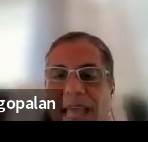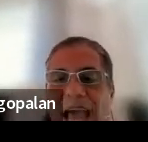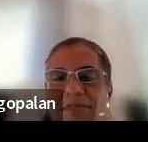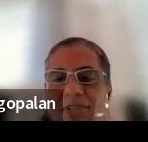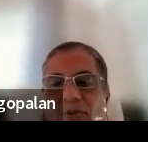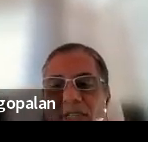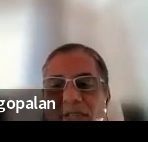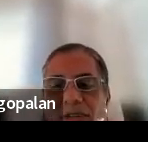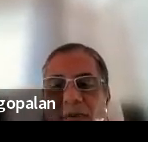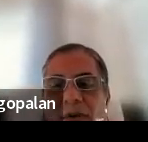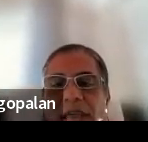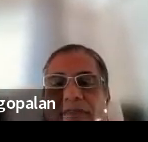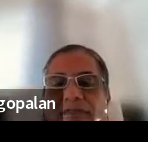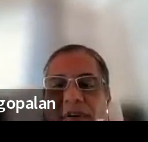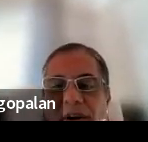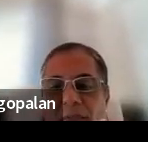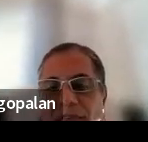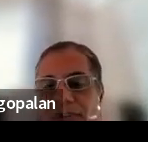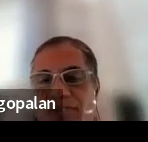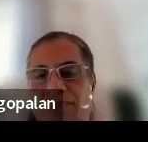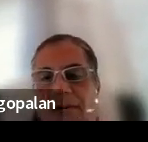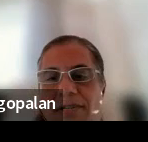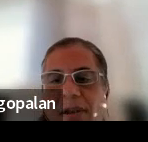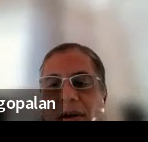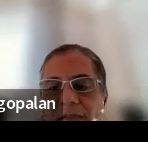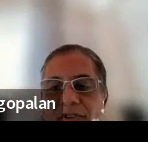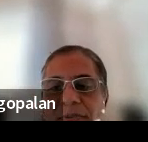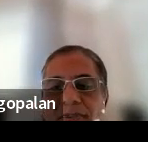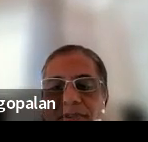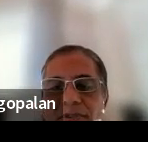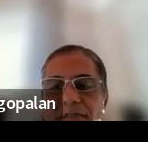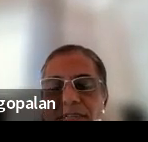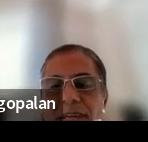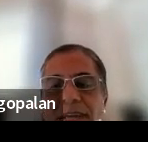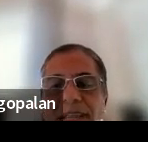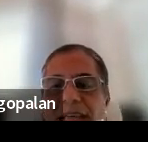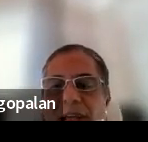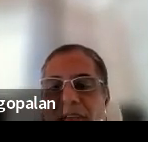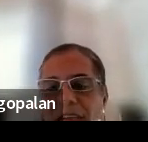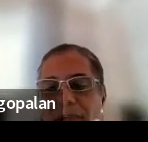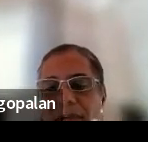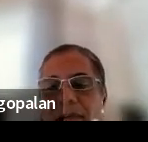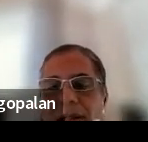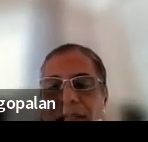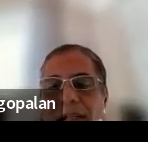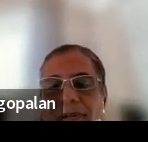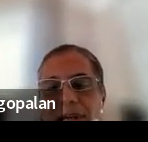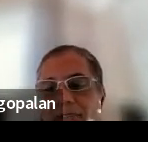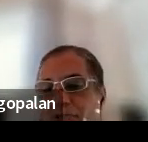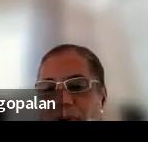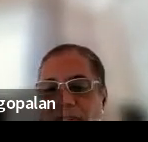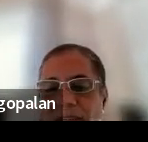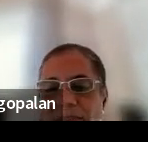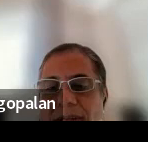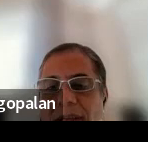Unfortunately, we have a situation today where we have far more first responders and law enforcement resources than we have behavioral health